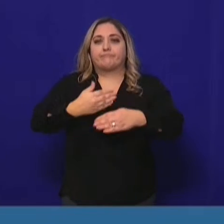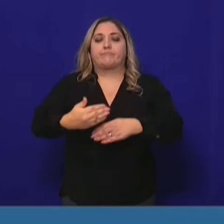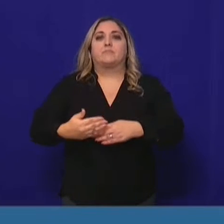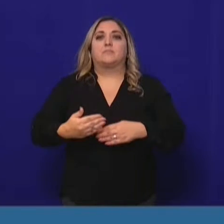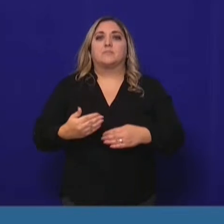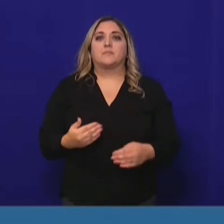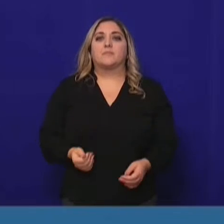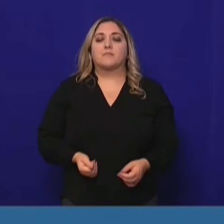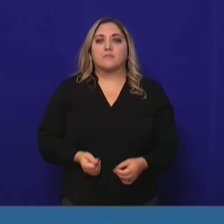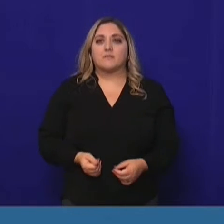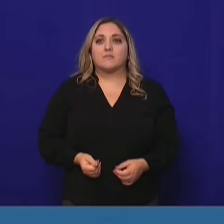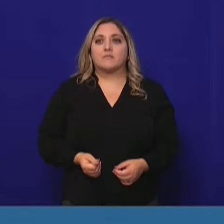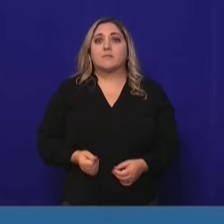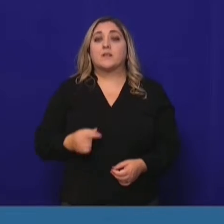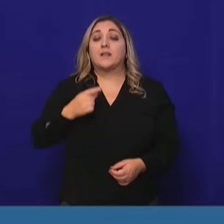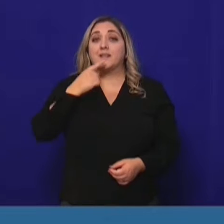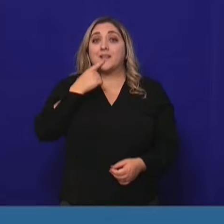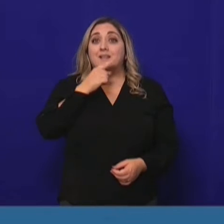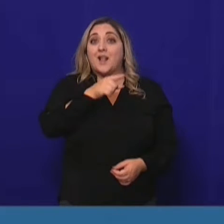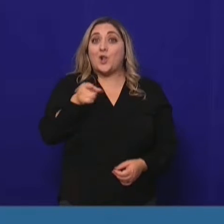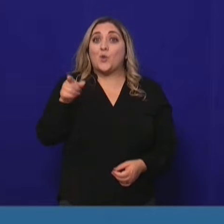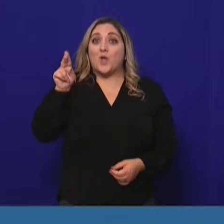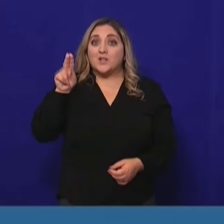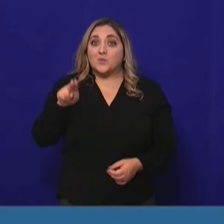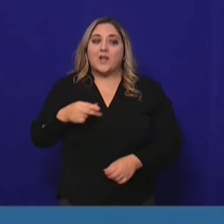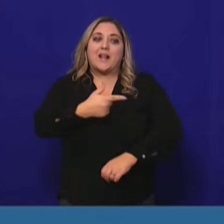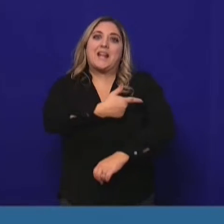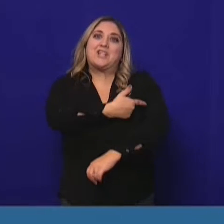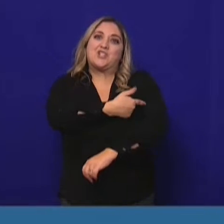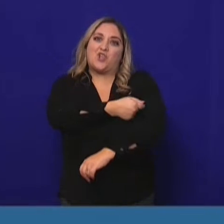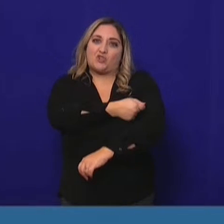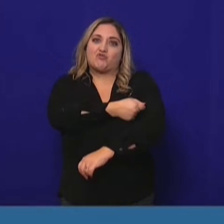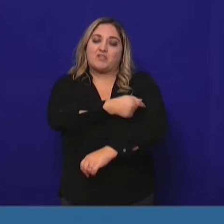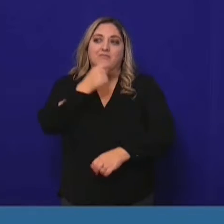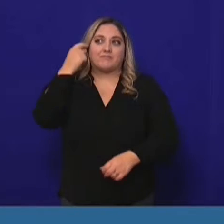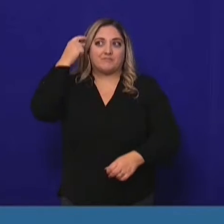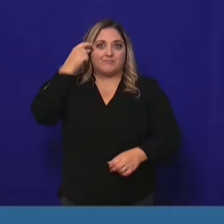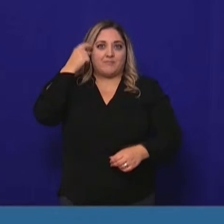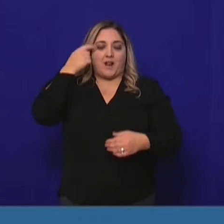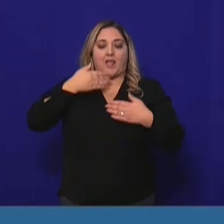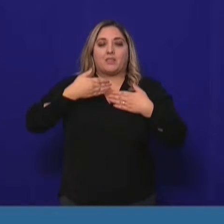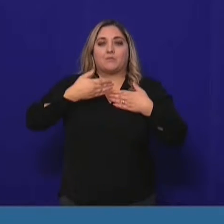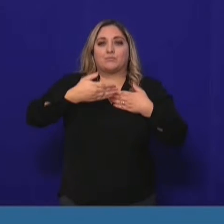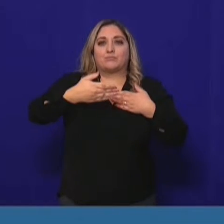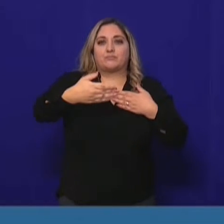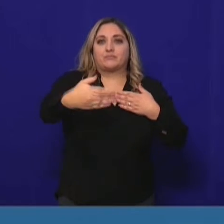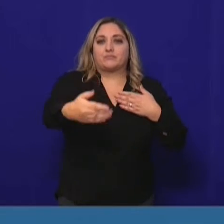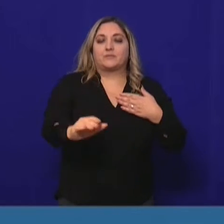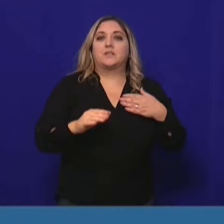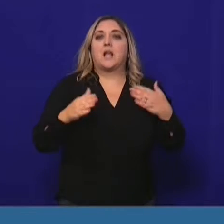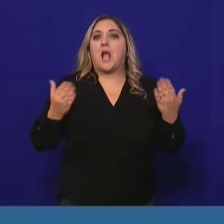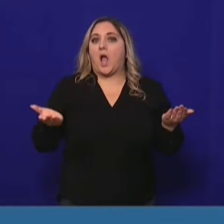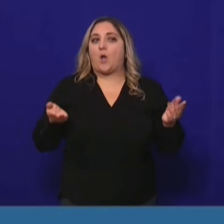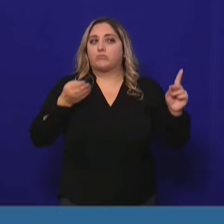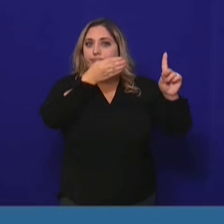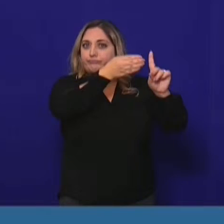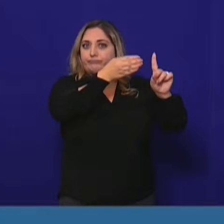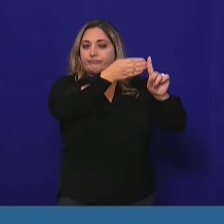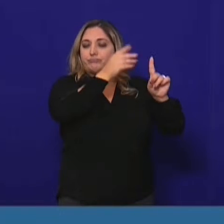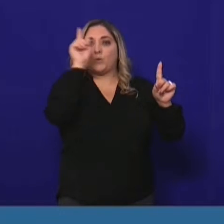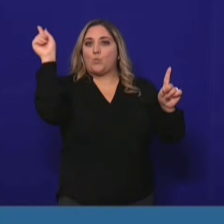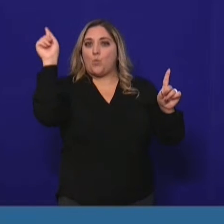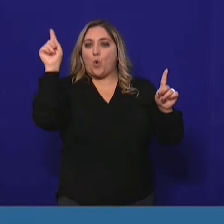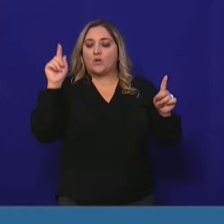I would like to also inform you about the vaccination program. whereby the main scope of